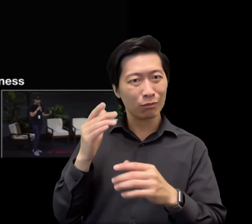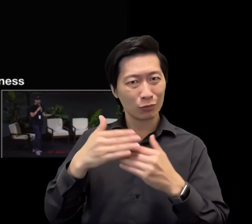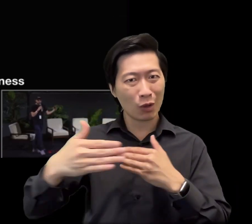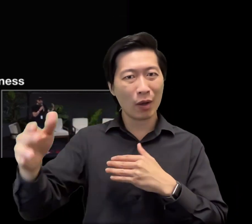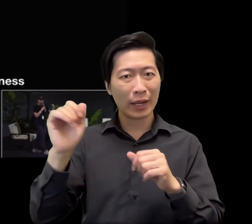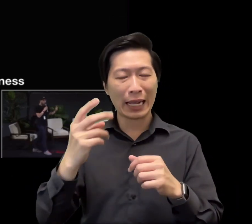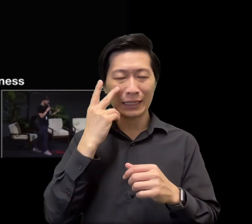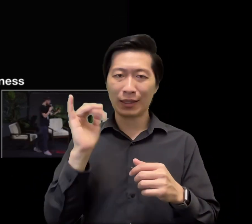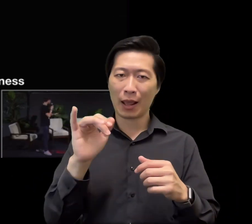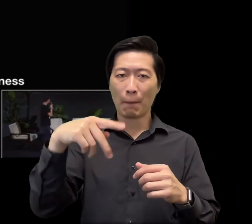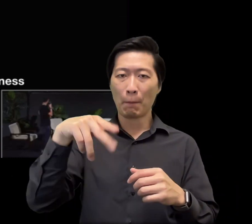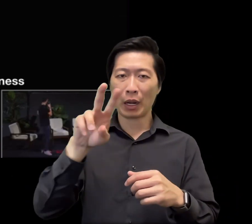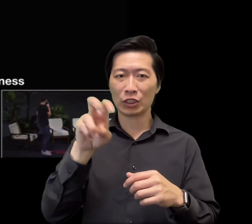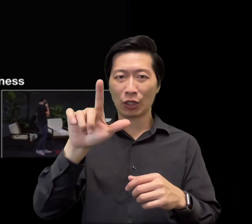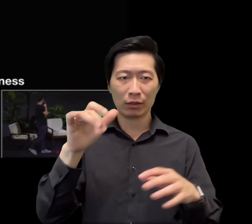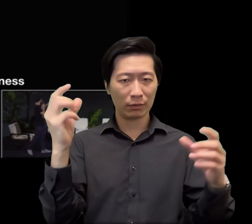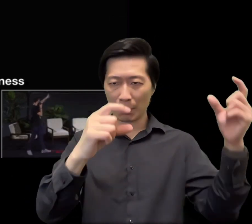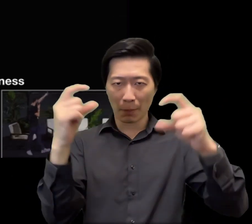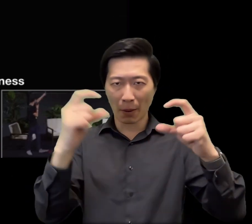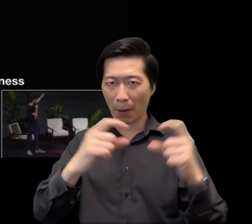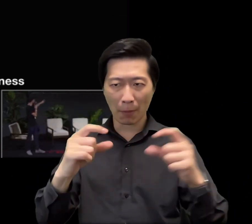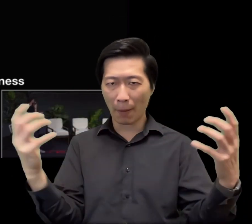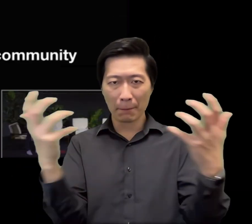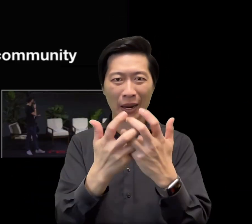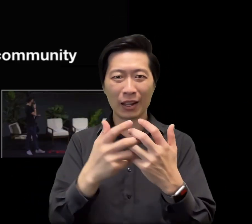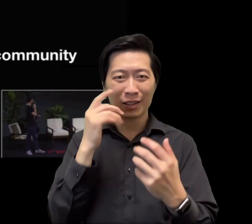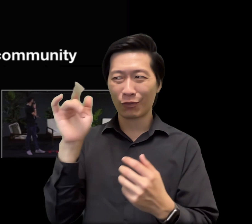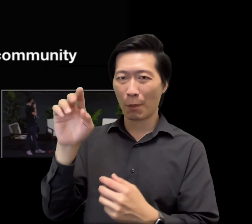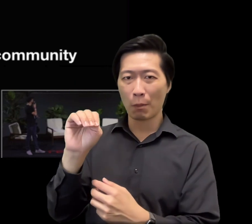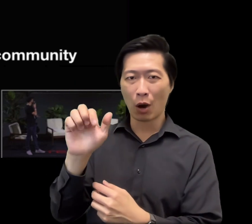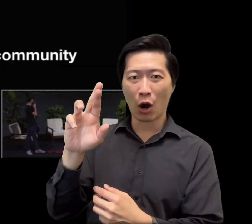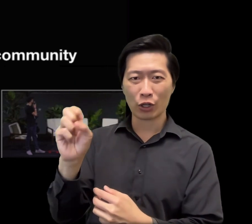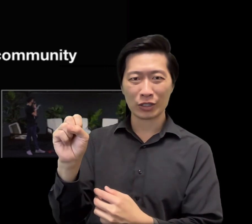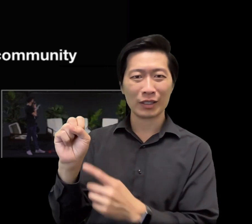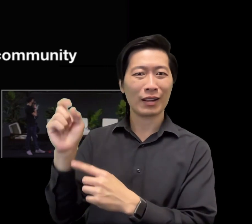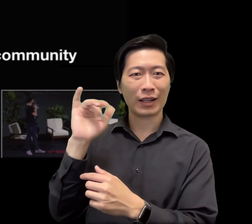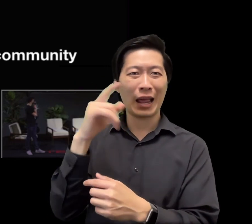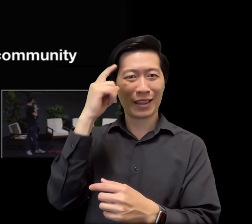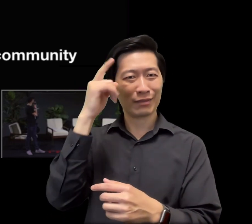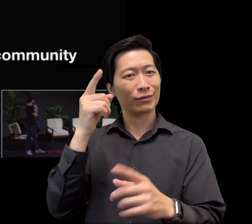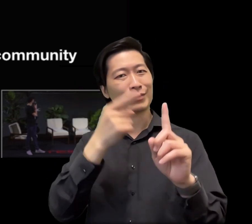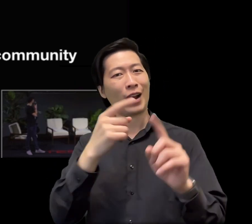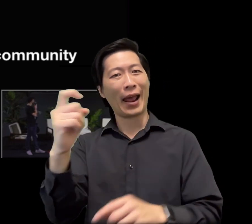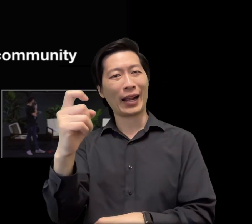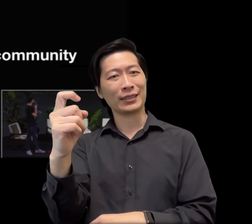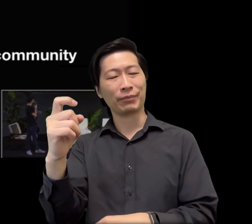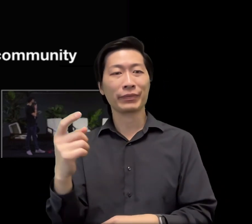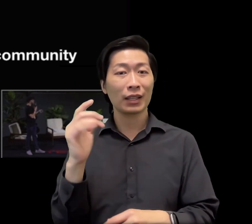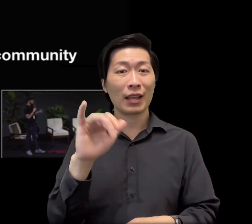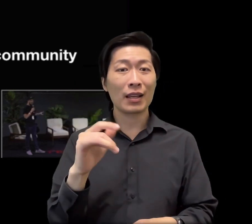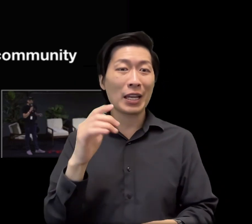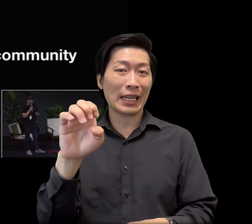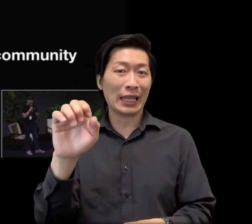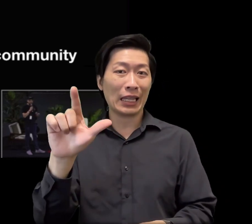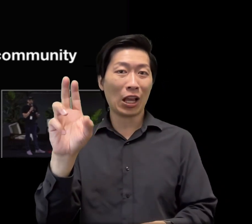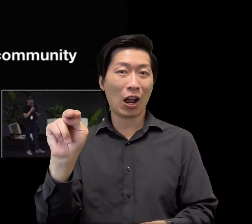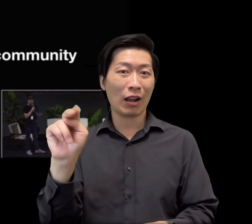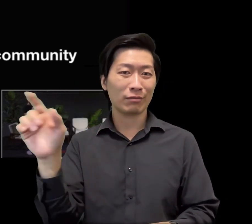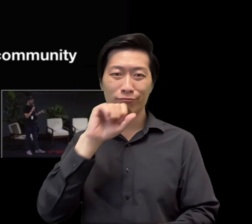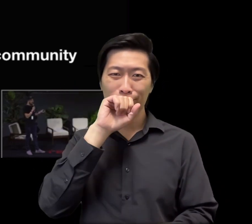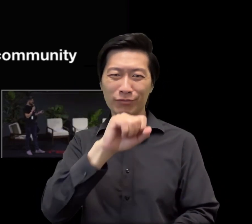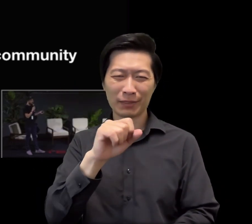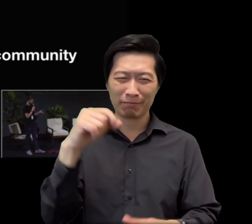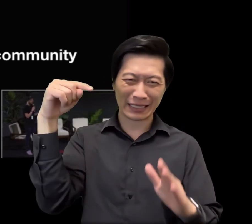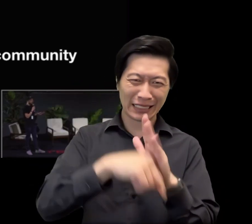puzzle pieces sort of fitting together on Mars as in the form of X eventually. And this is my last kind of chat. Like, you know, Elon loves critical